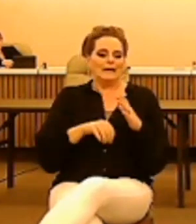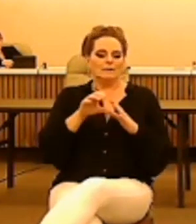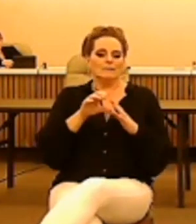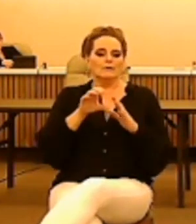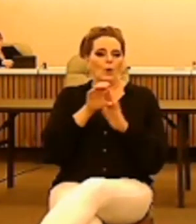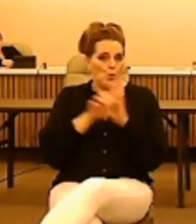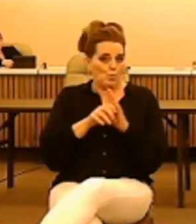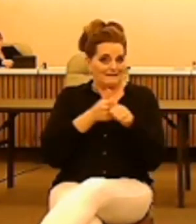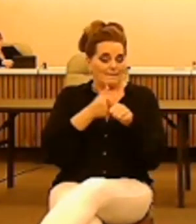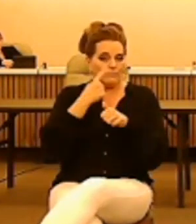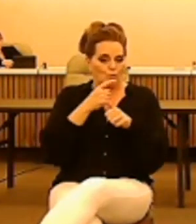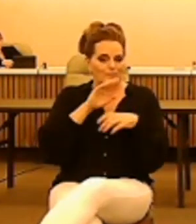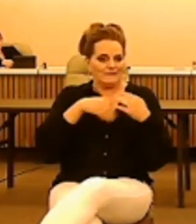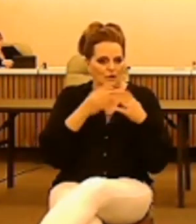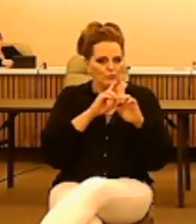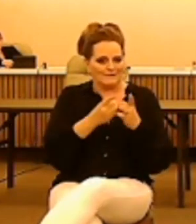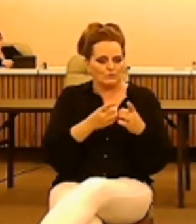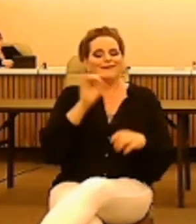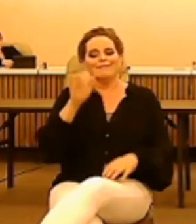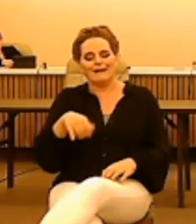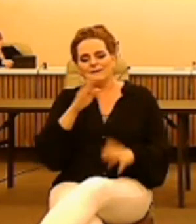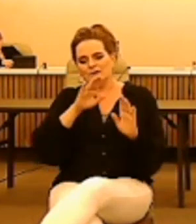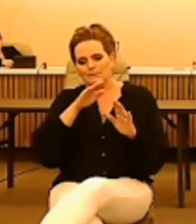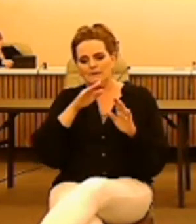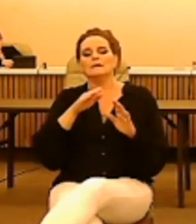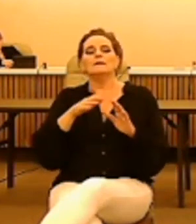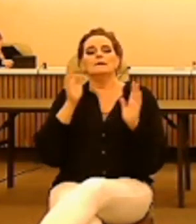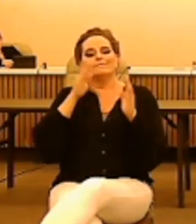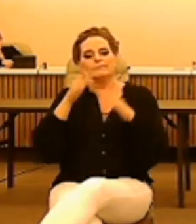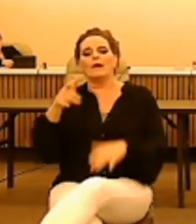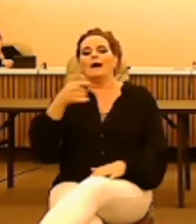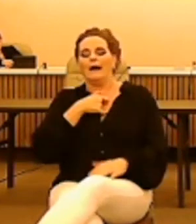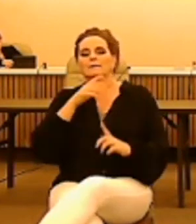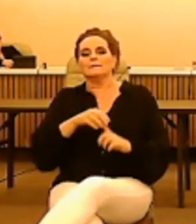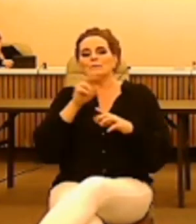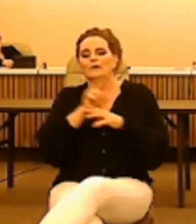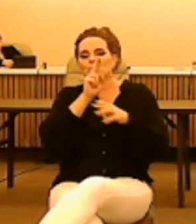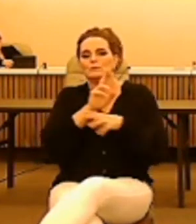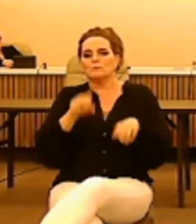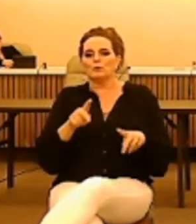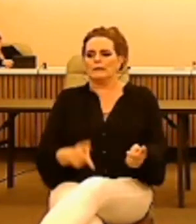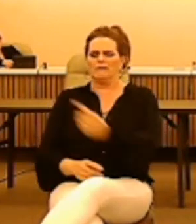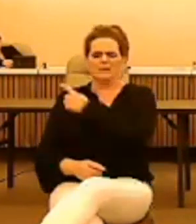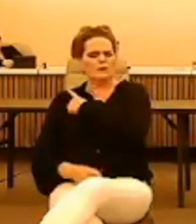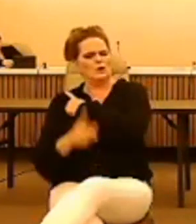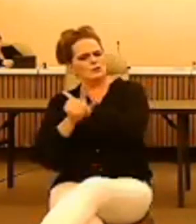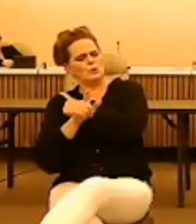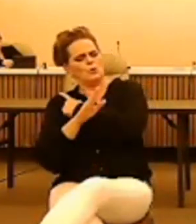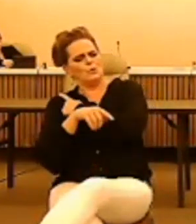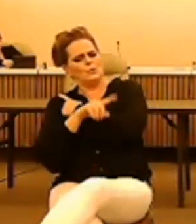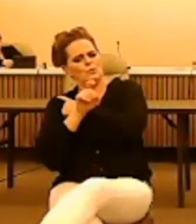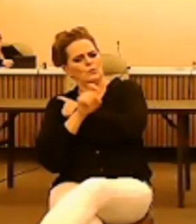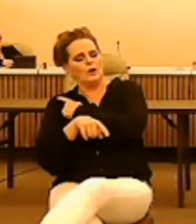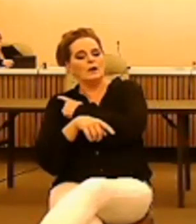itself for the district. Again, that's to be addressed as part of the seeker and special use permit project. So Supervisor,